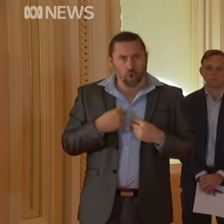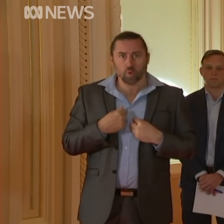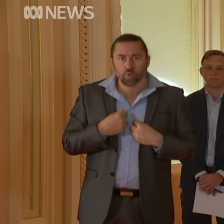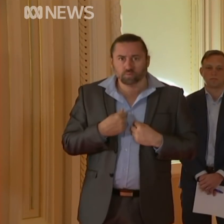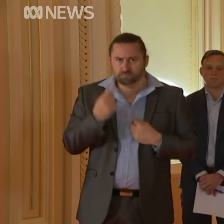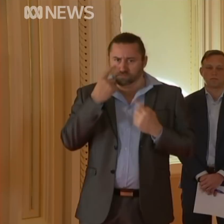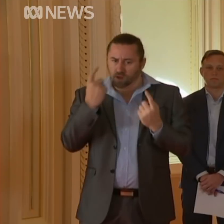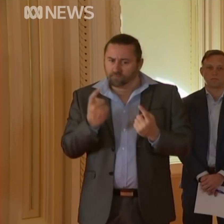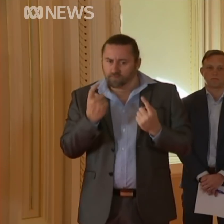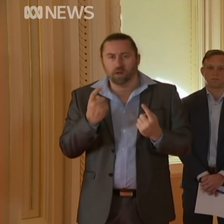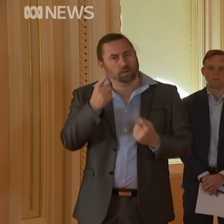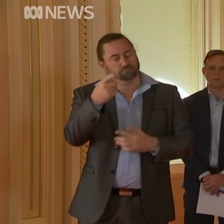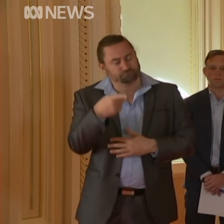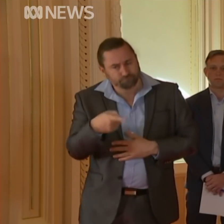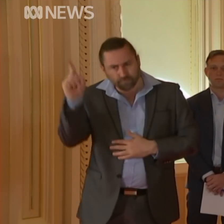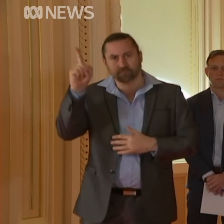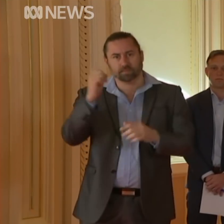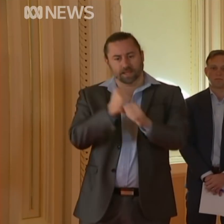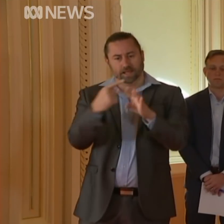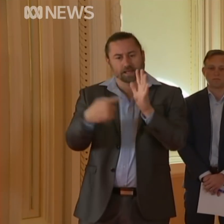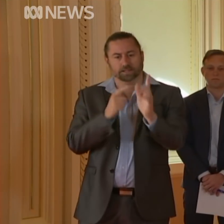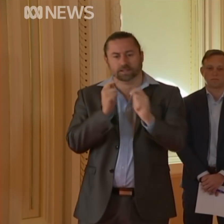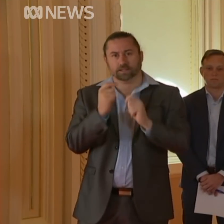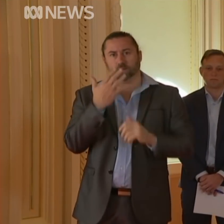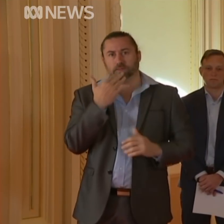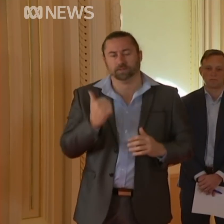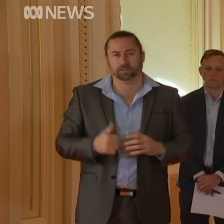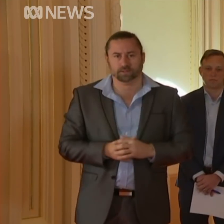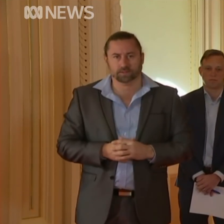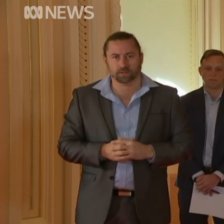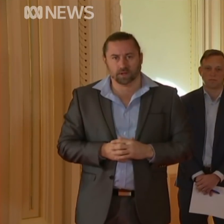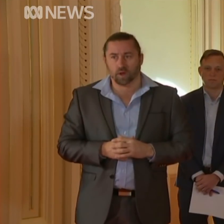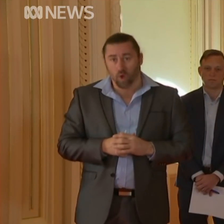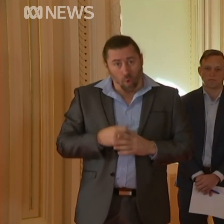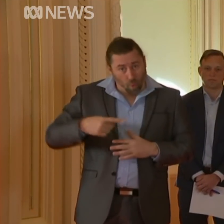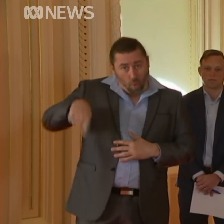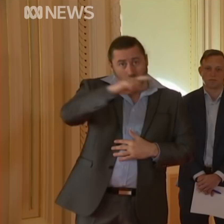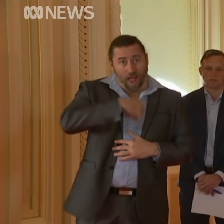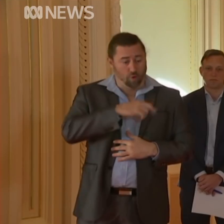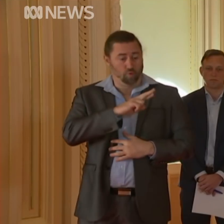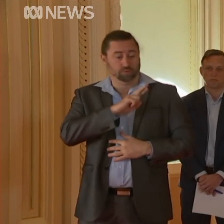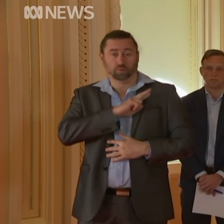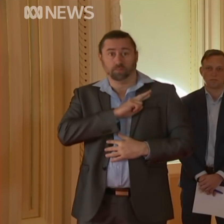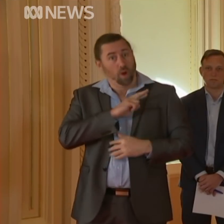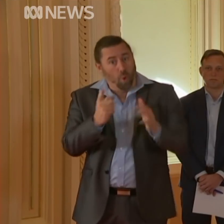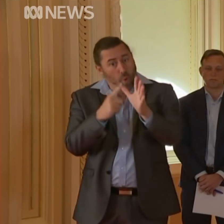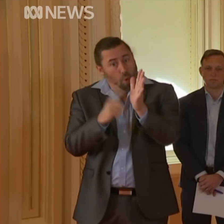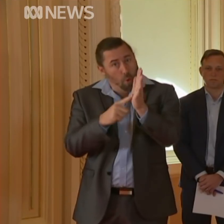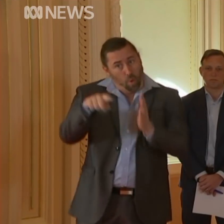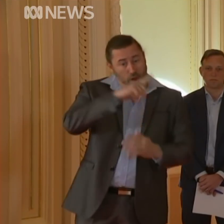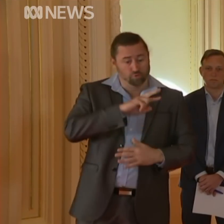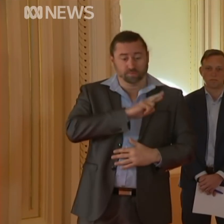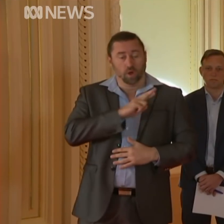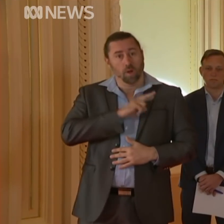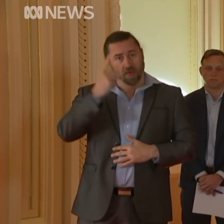very important that you go and get tested because we all have a duty to ensure that we are protecting not only